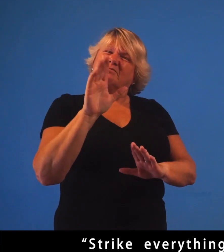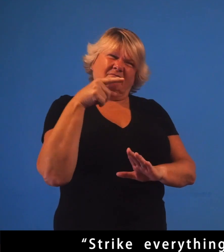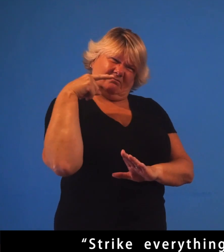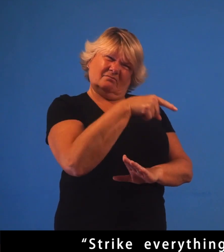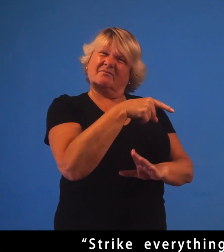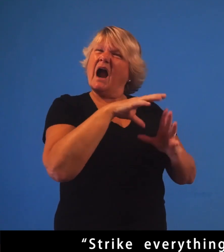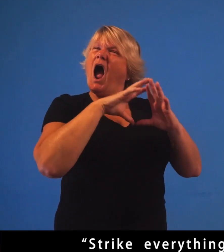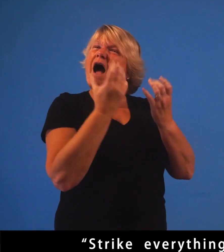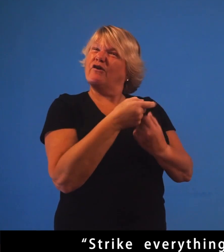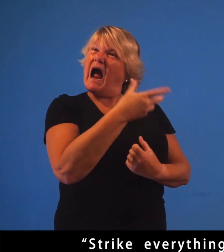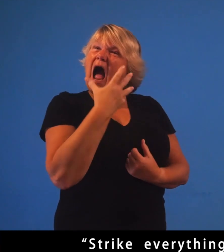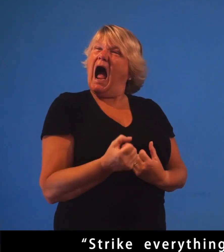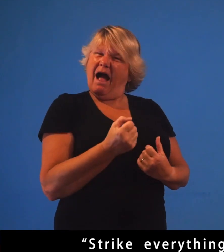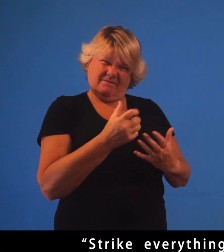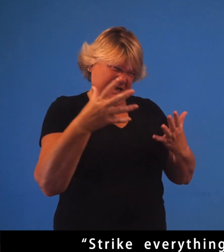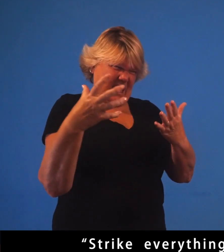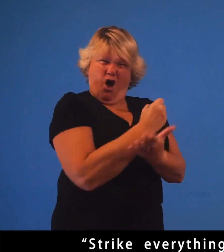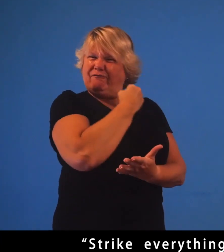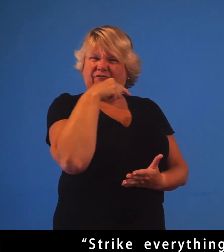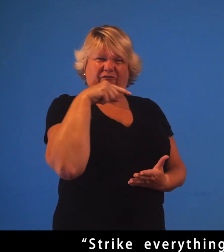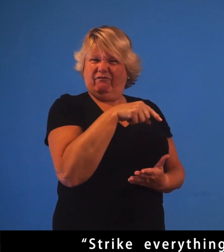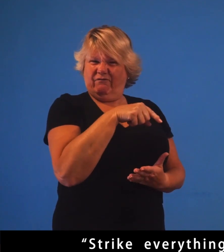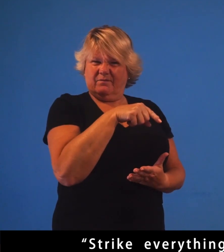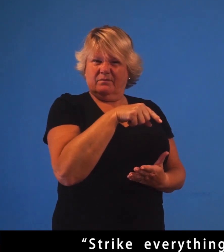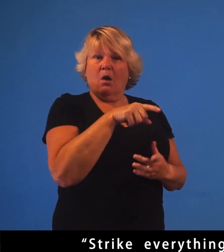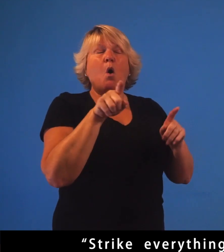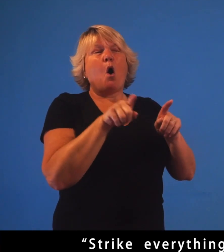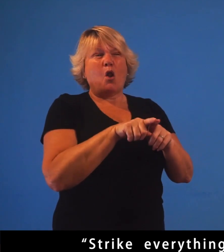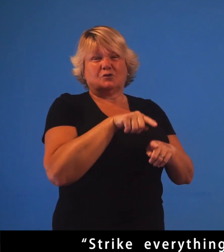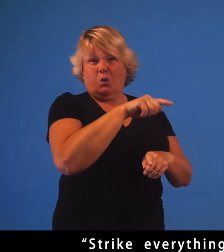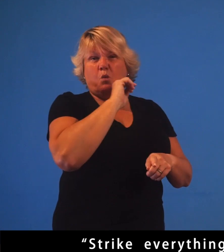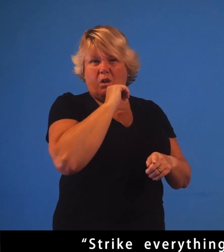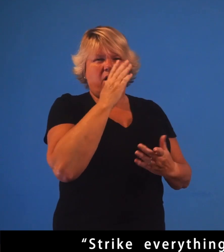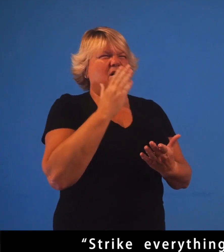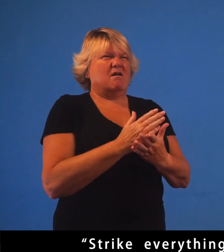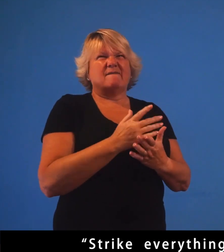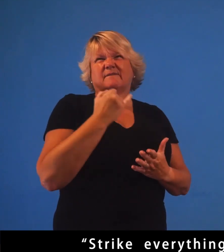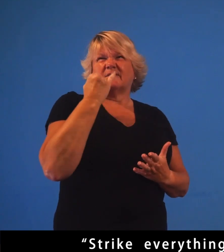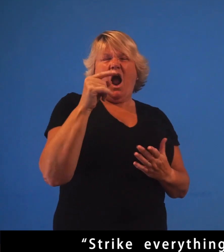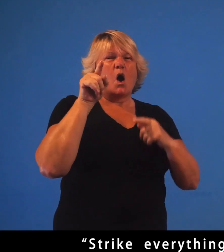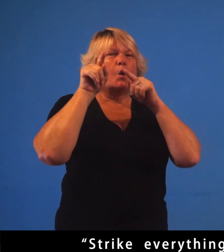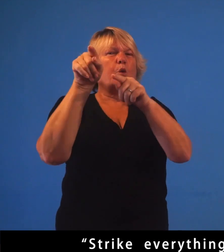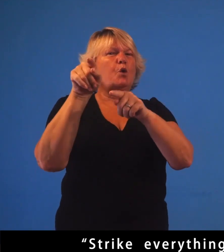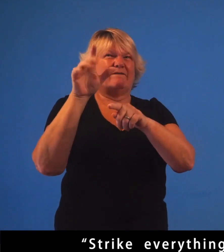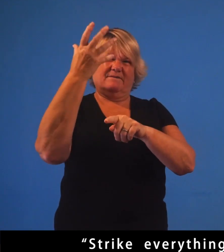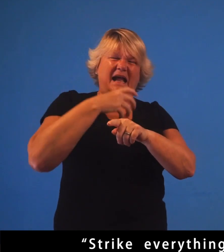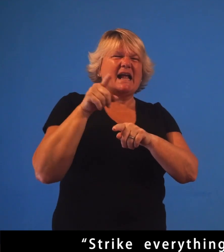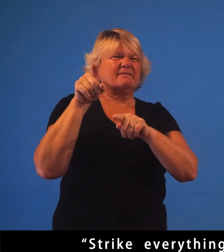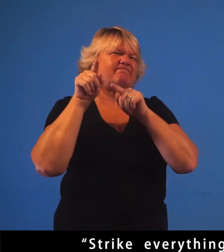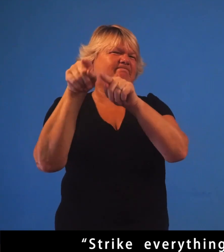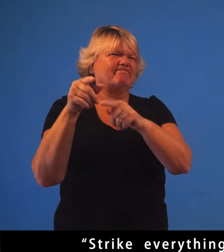"Strike everything he has," Satan says, "and he will surely curse you to your face."